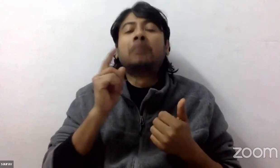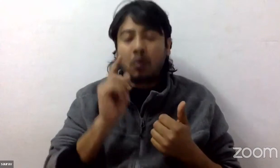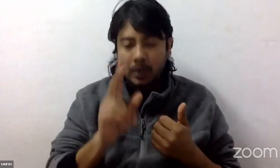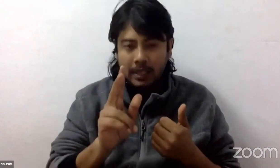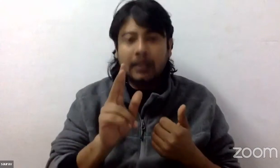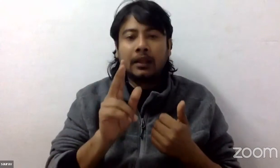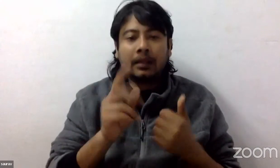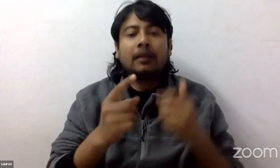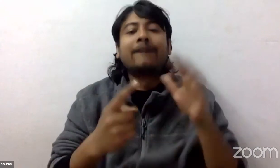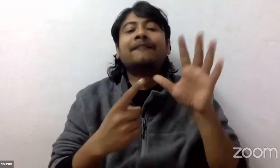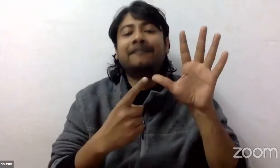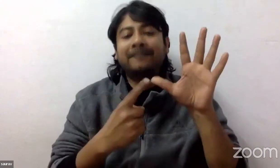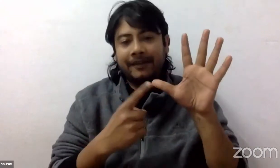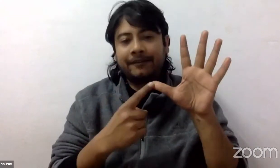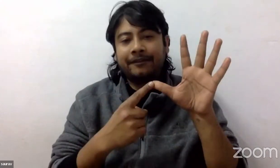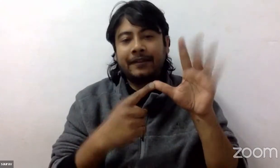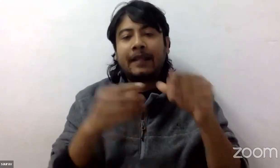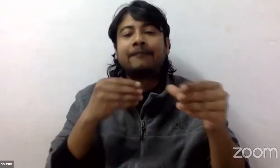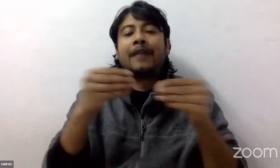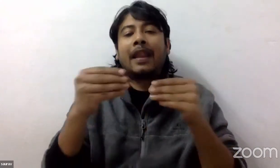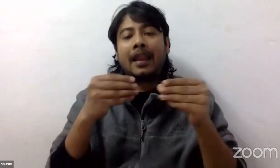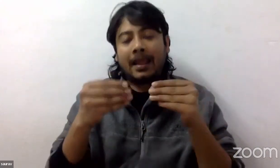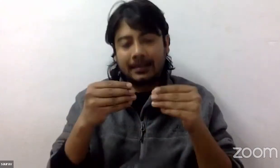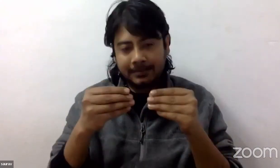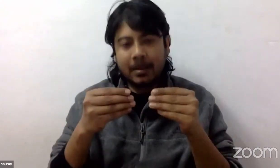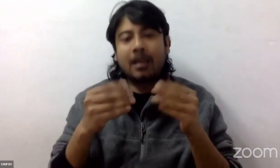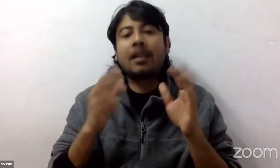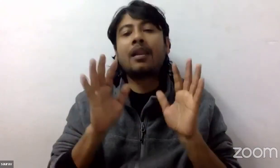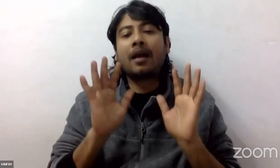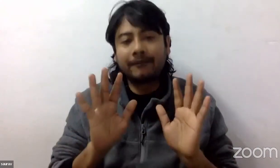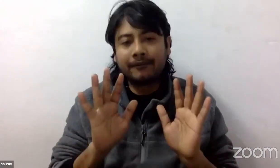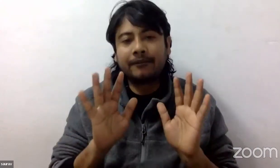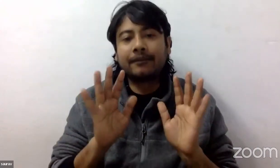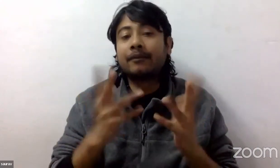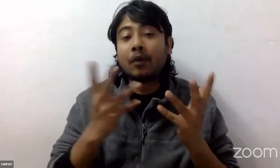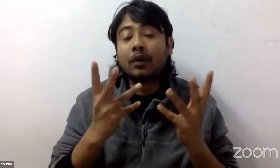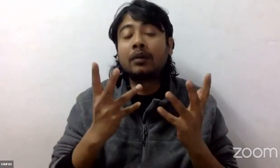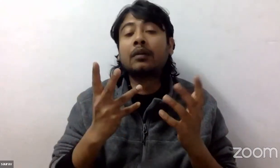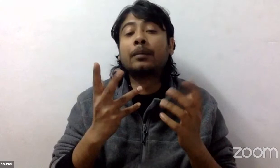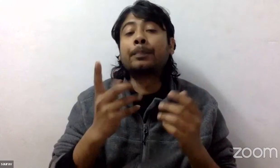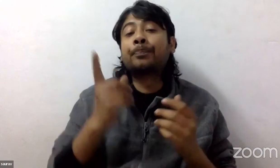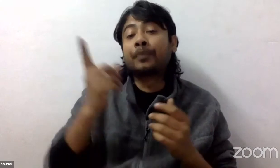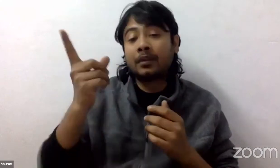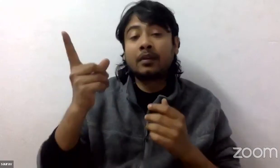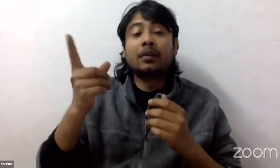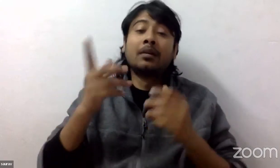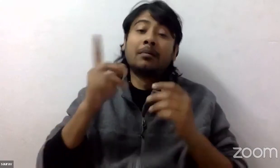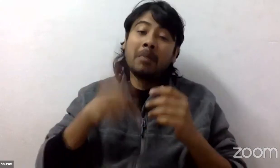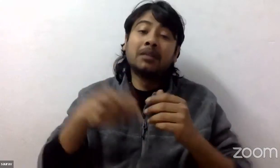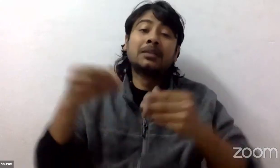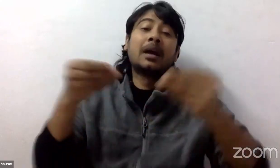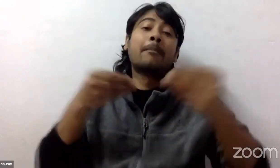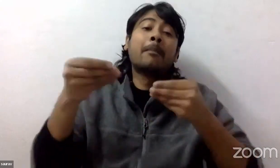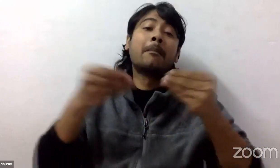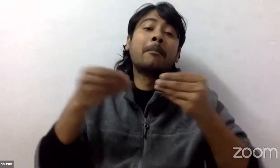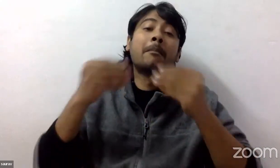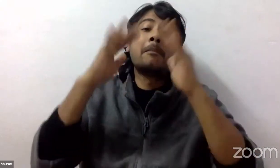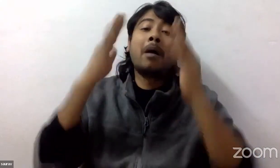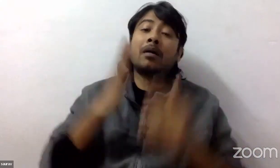but which is not a grain. Like we have a long list of those items. Like we have sabudana and some kind of rice